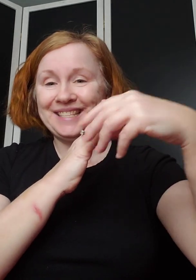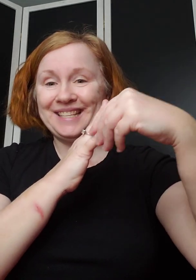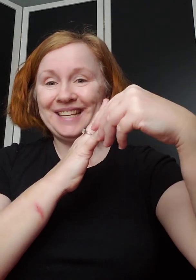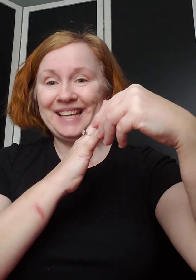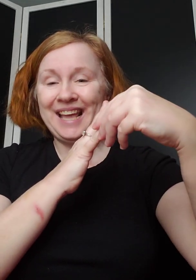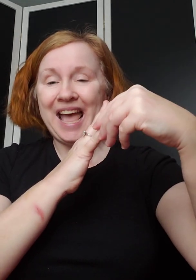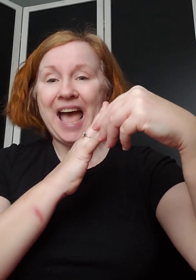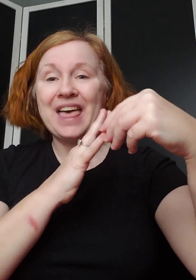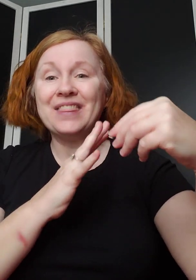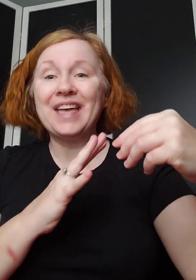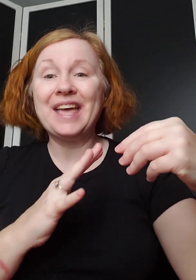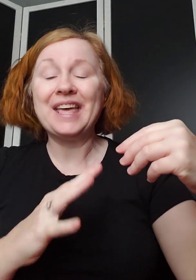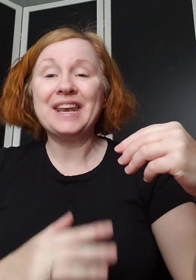sticks, and then